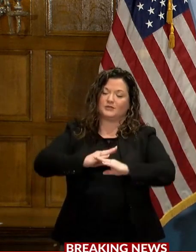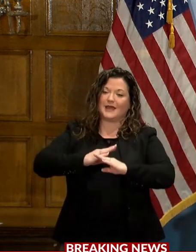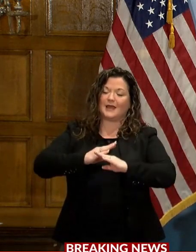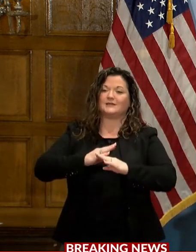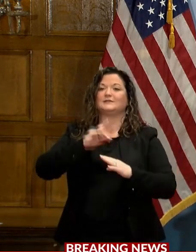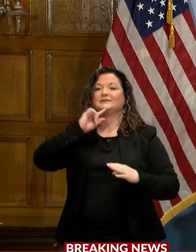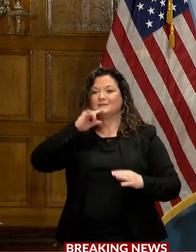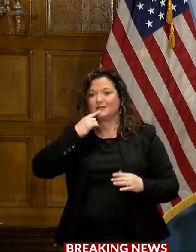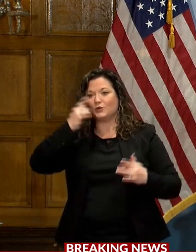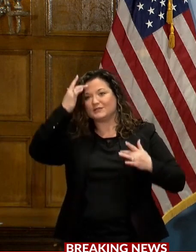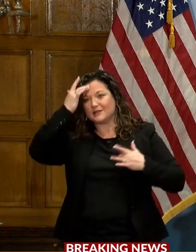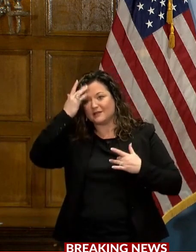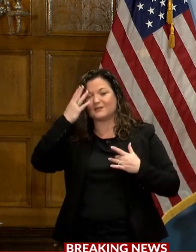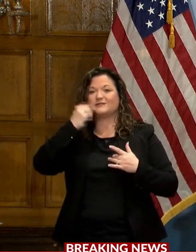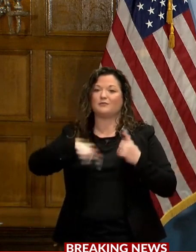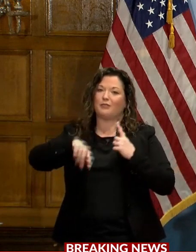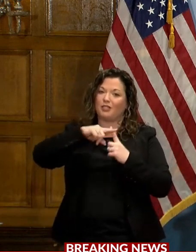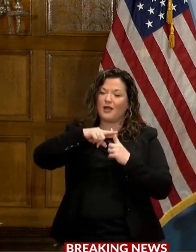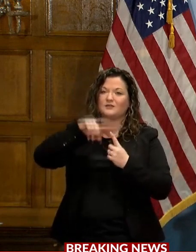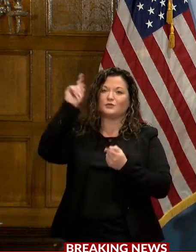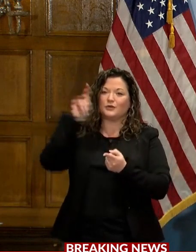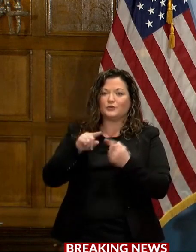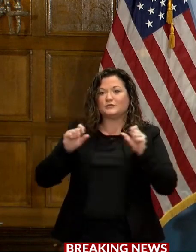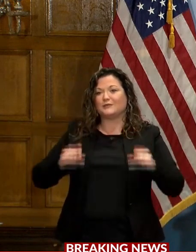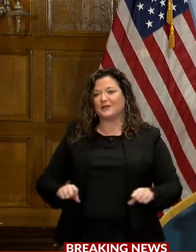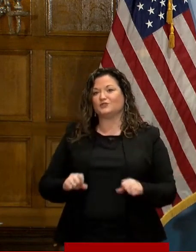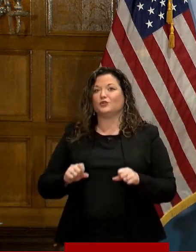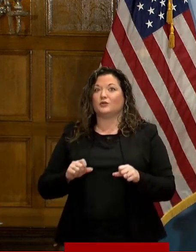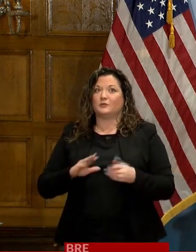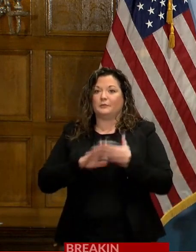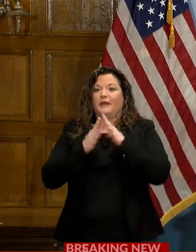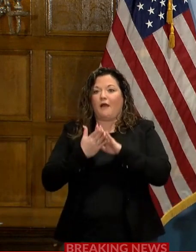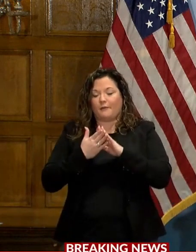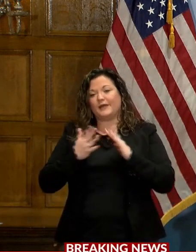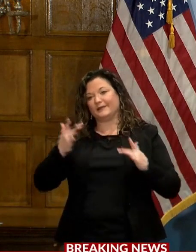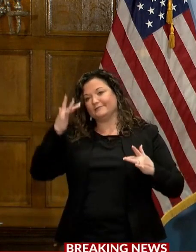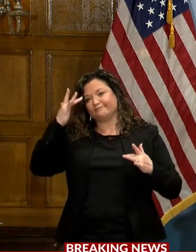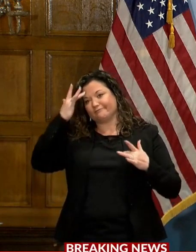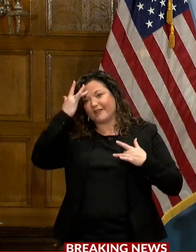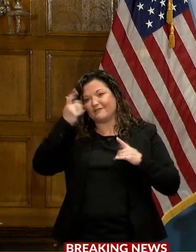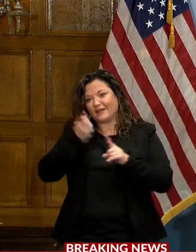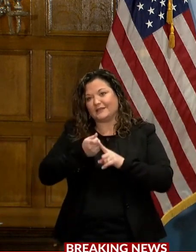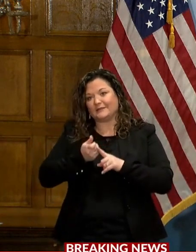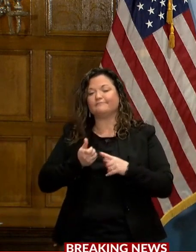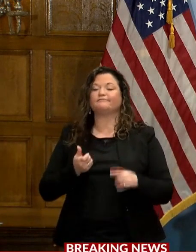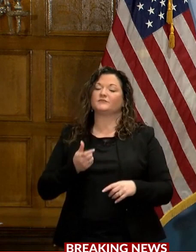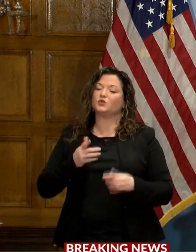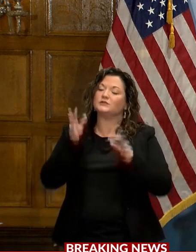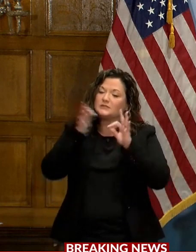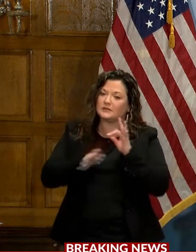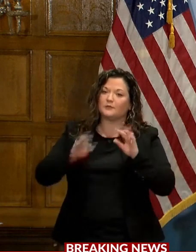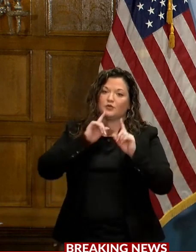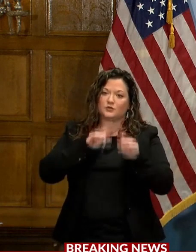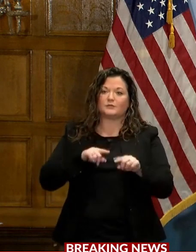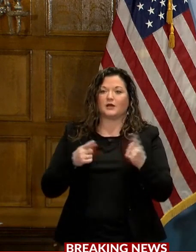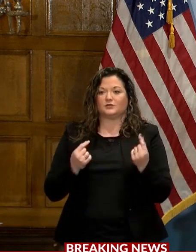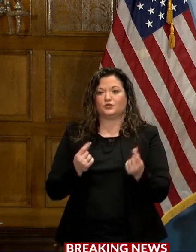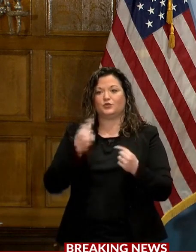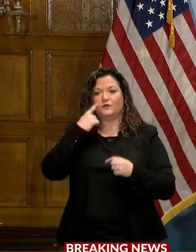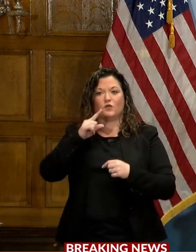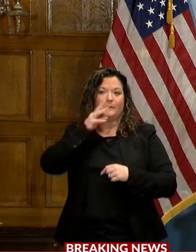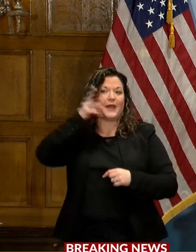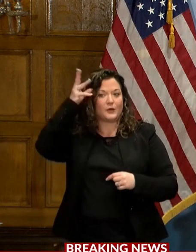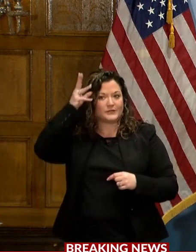significantly of being infected. And so that's a very simple response that the parents can have. Can you speak